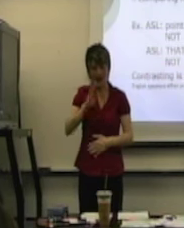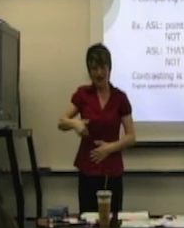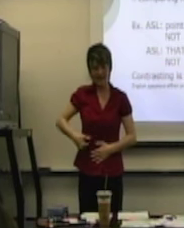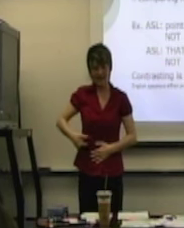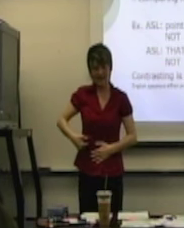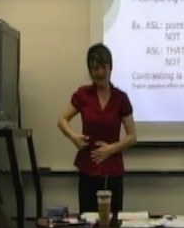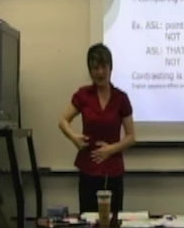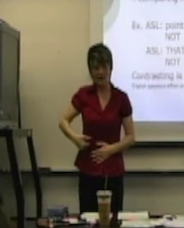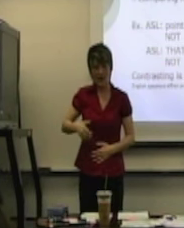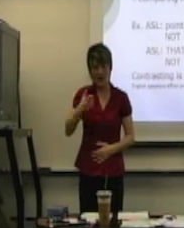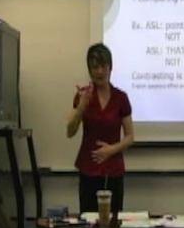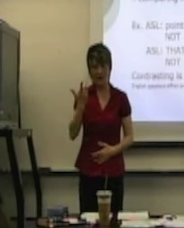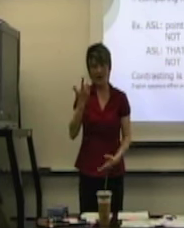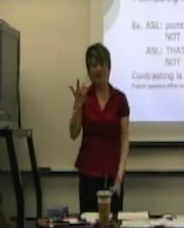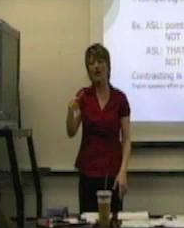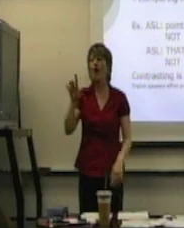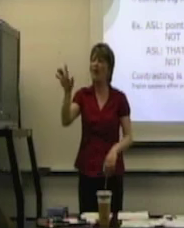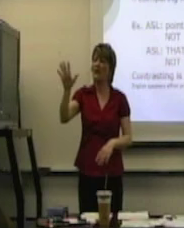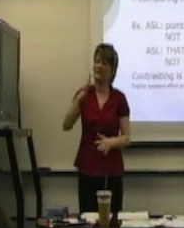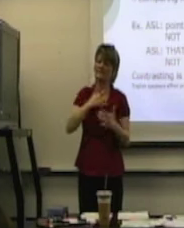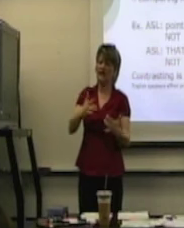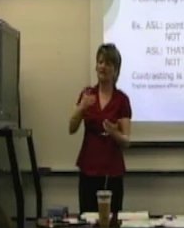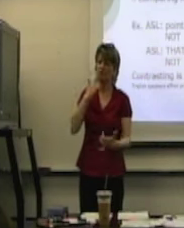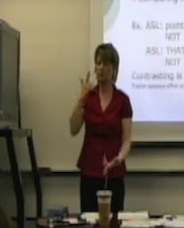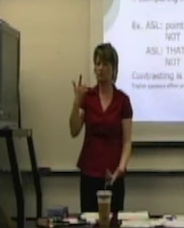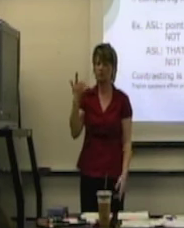gut feeling is when I put it out there,